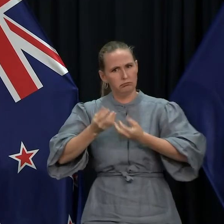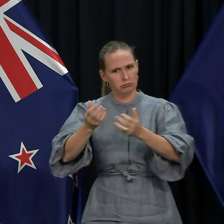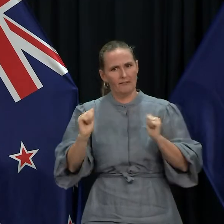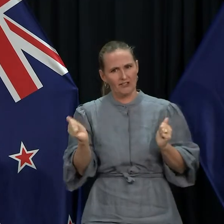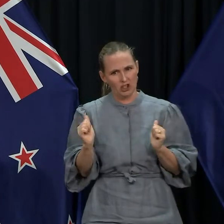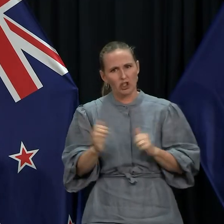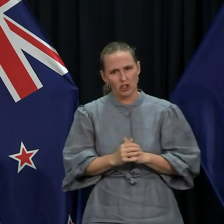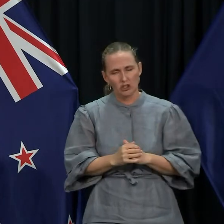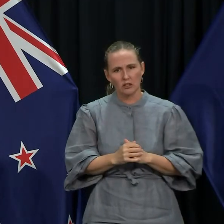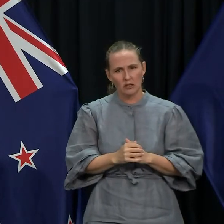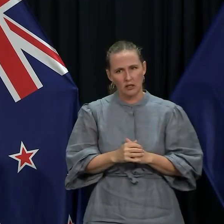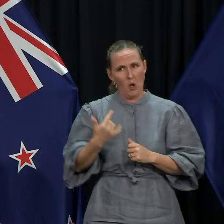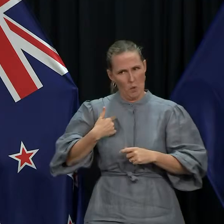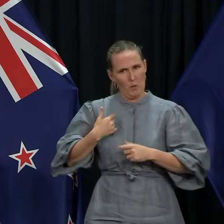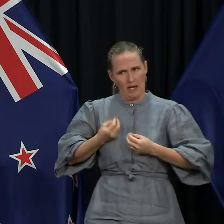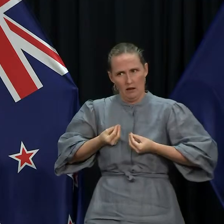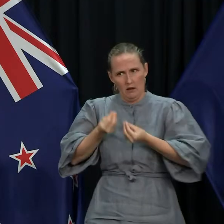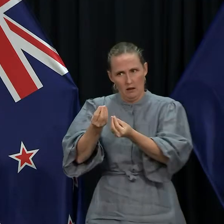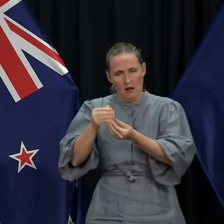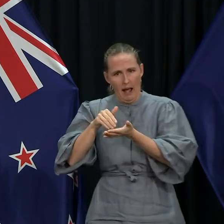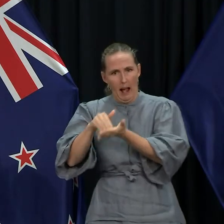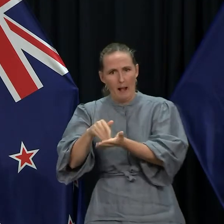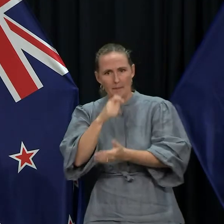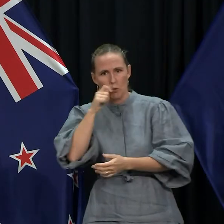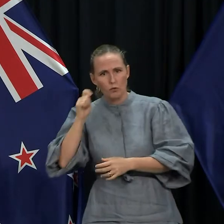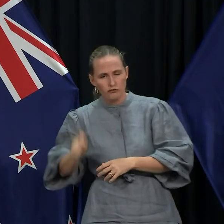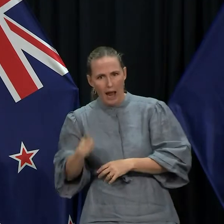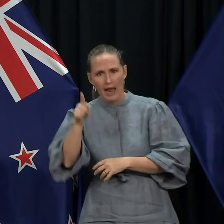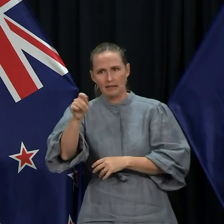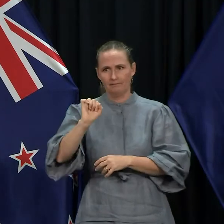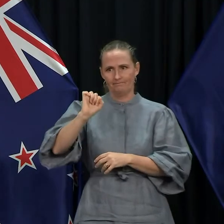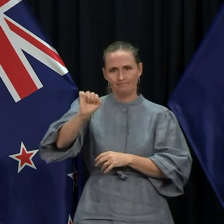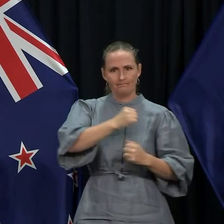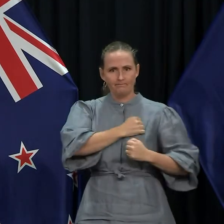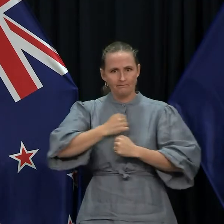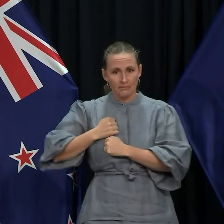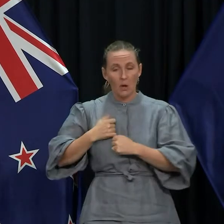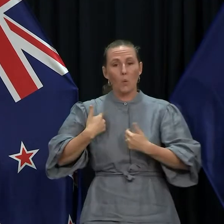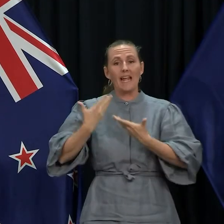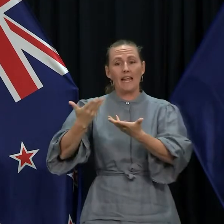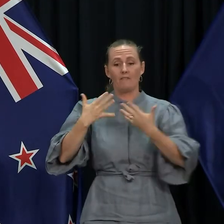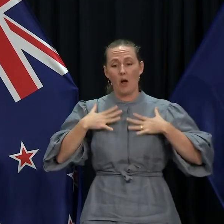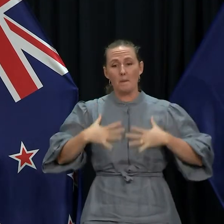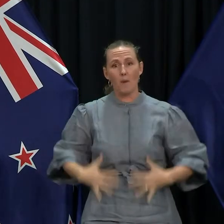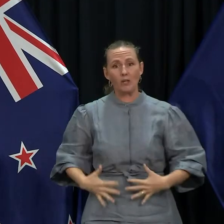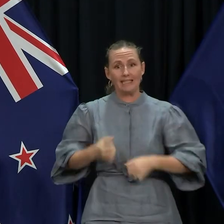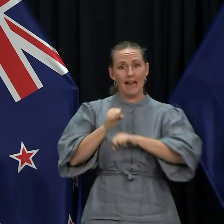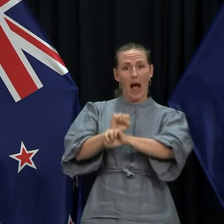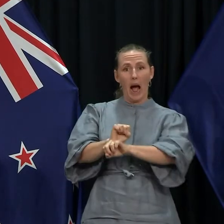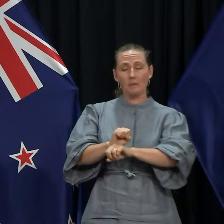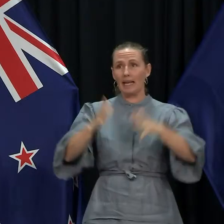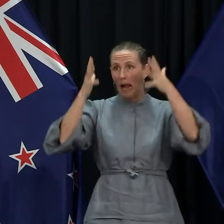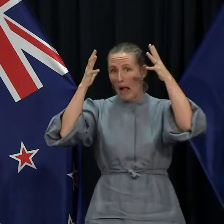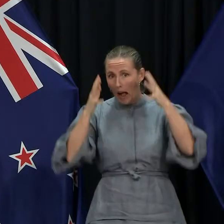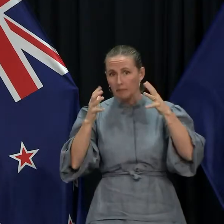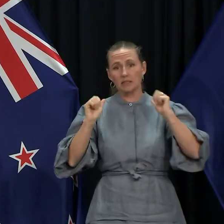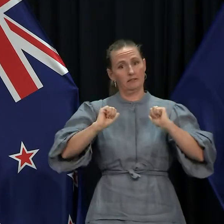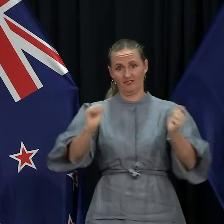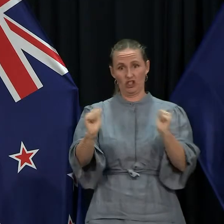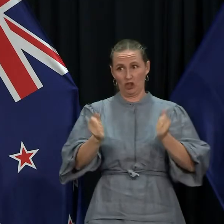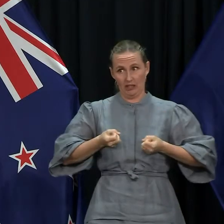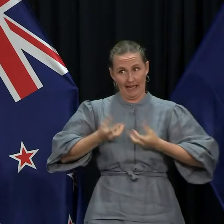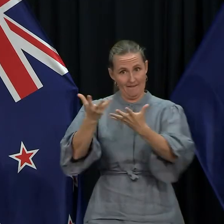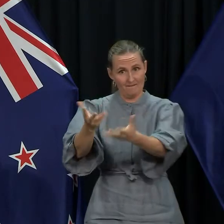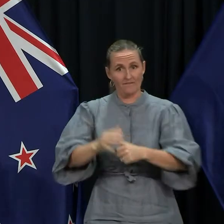the defence of Ukraine and in the support of the military there, body armour, helmets and so on. But it will be